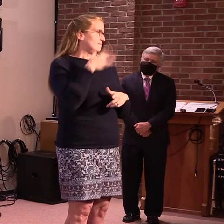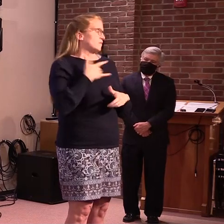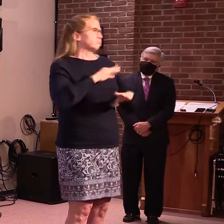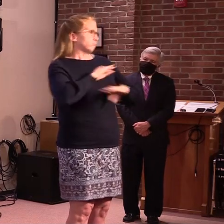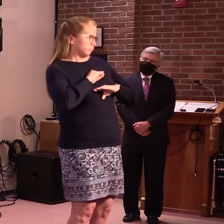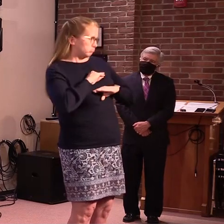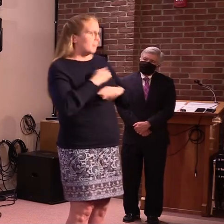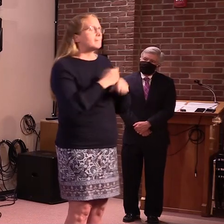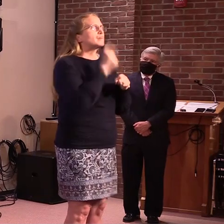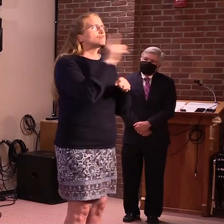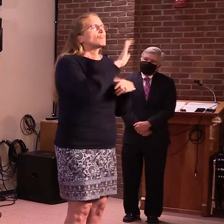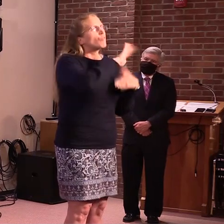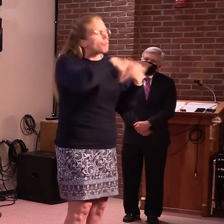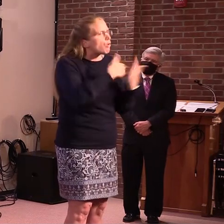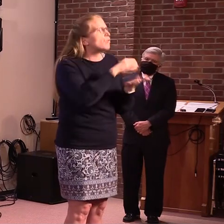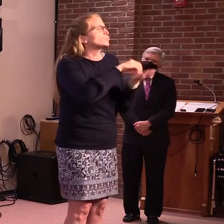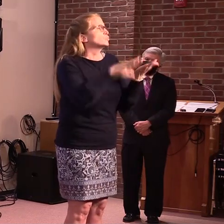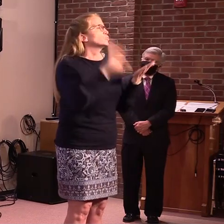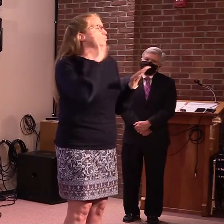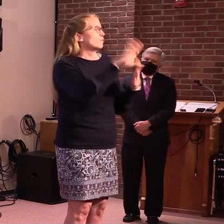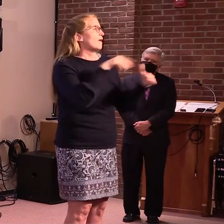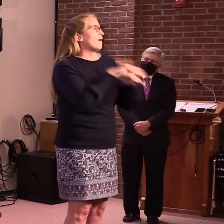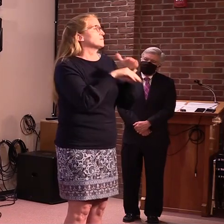educational experience for all of our students.